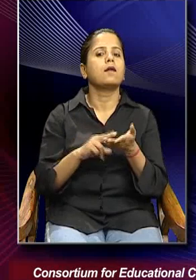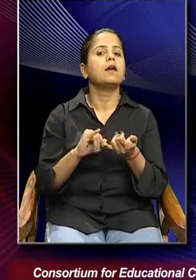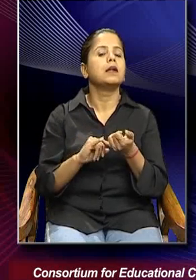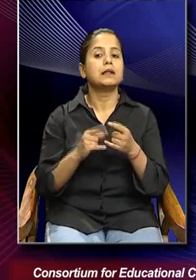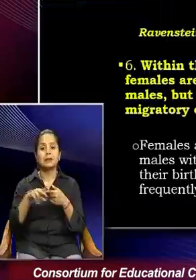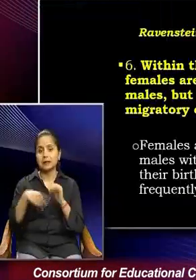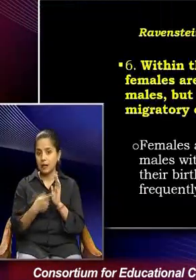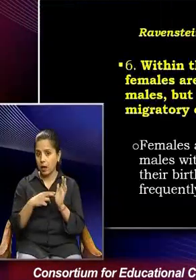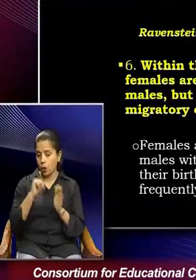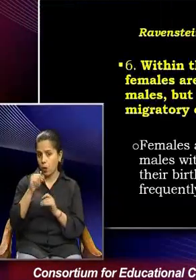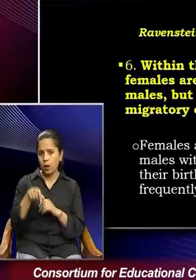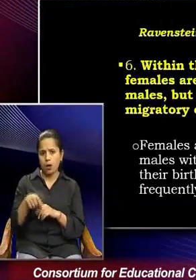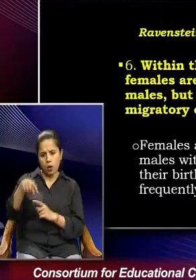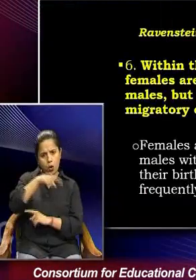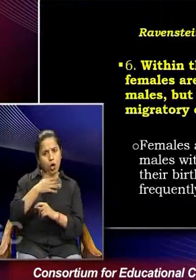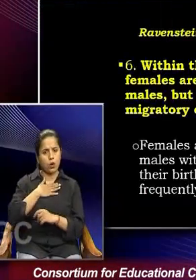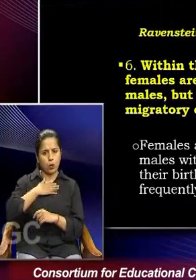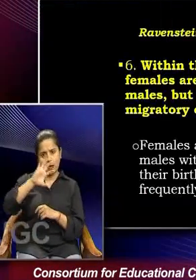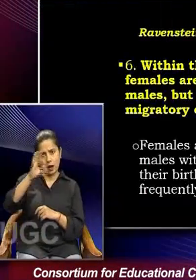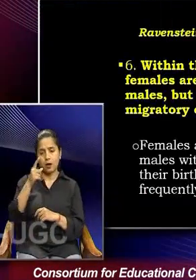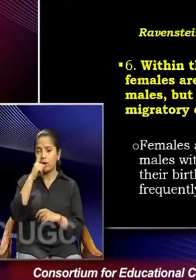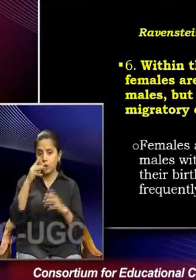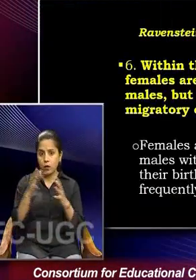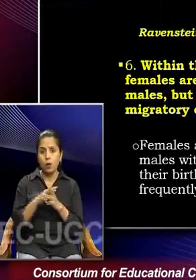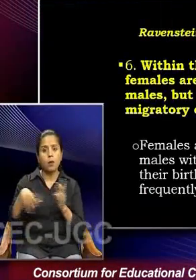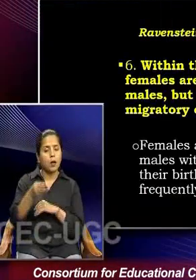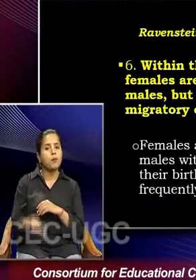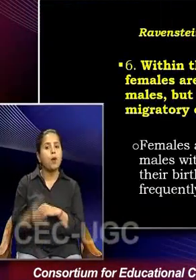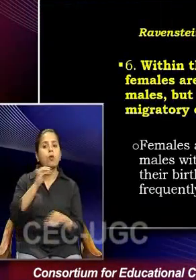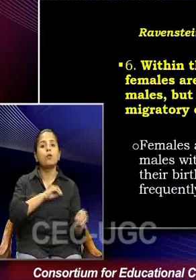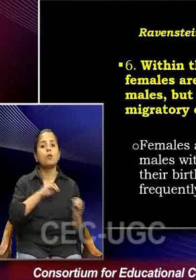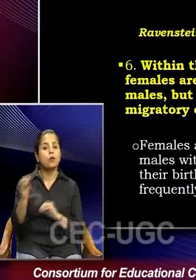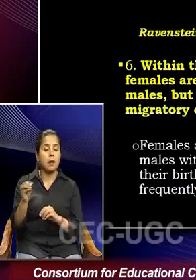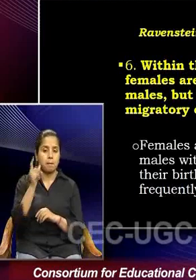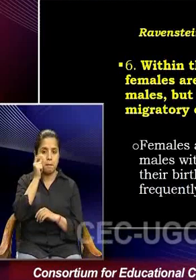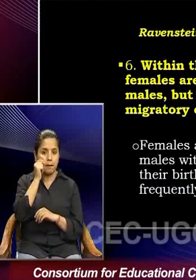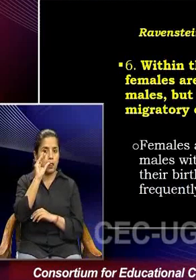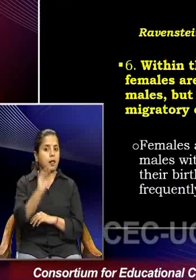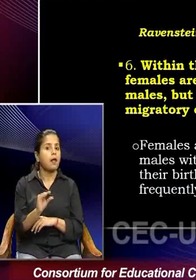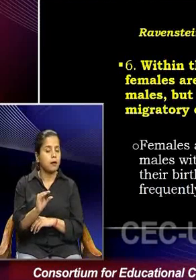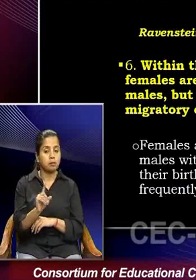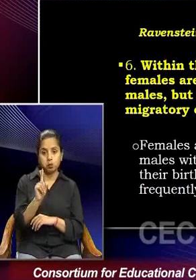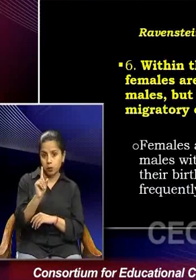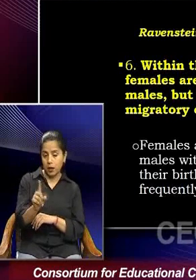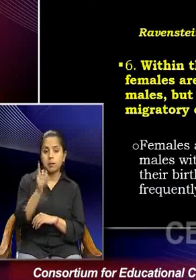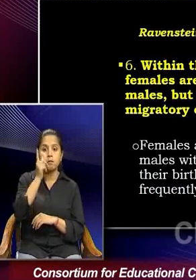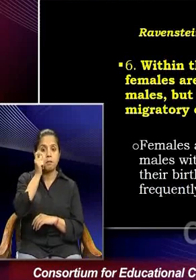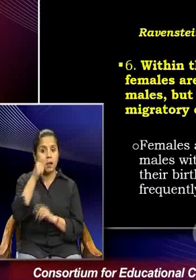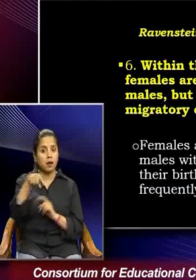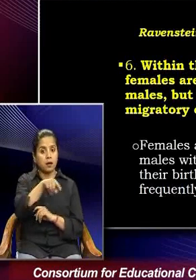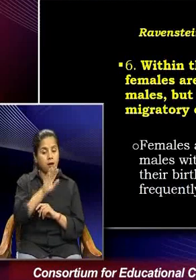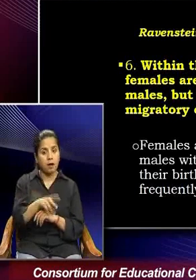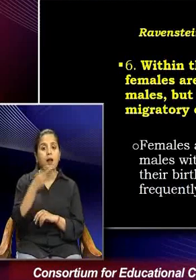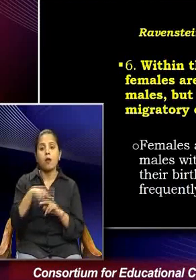that within own country females are more migratory than males, but males are